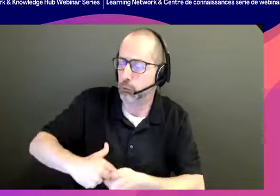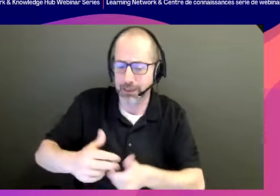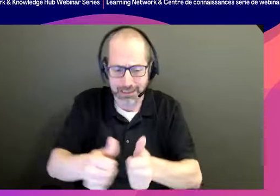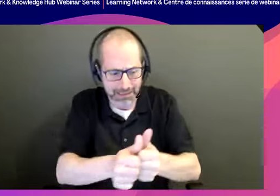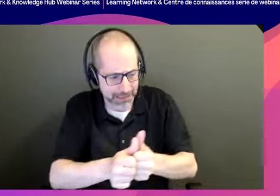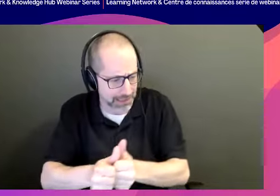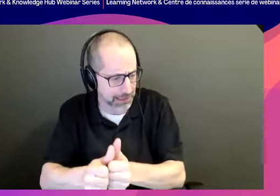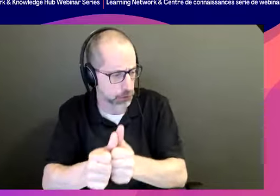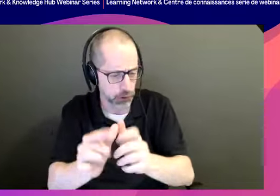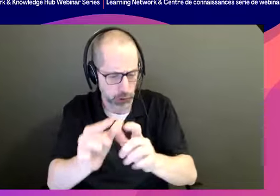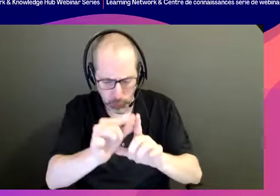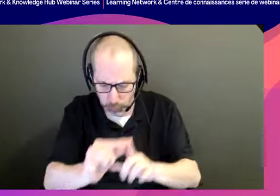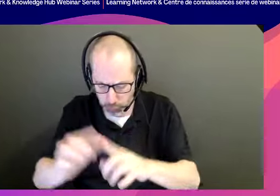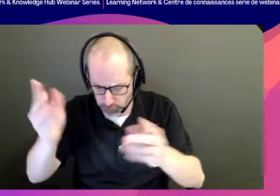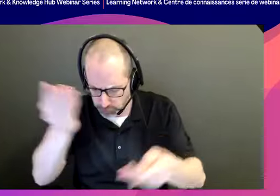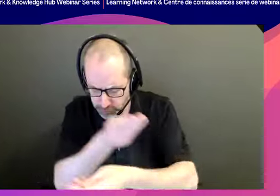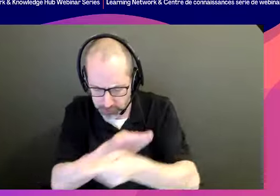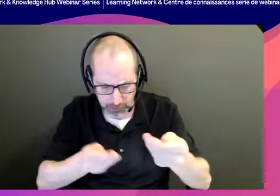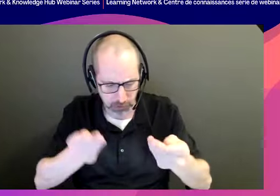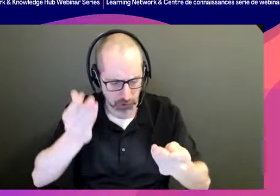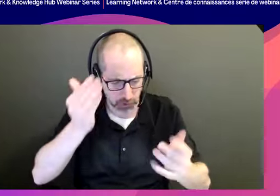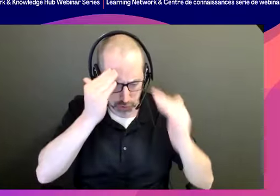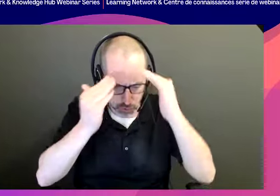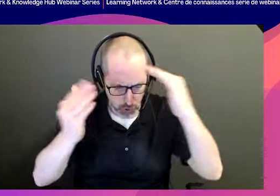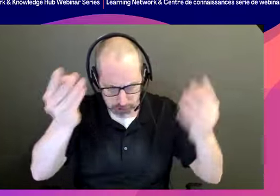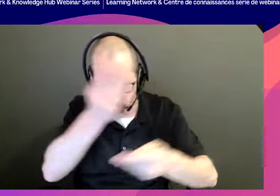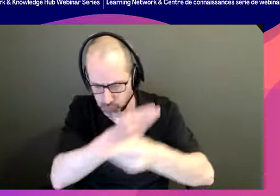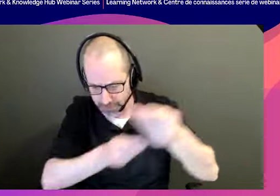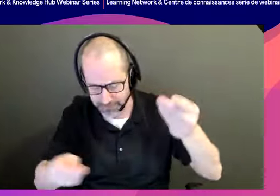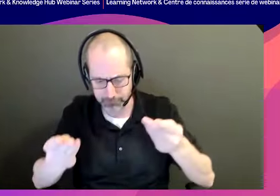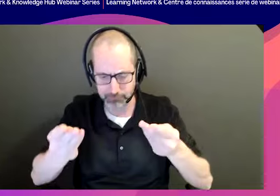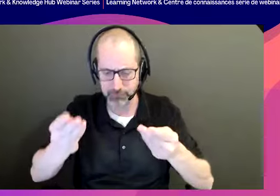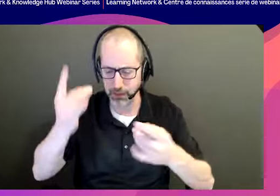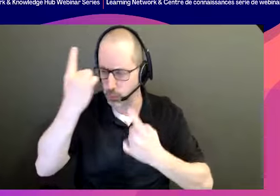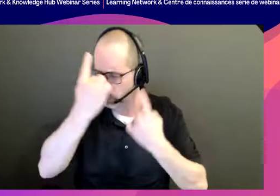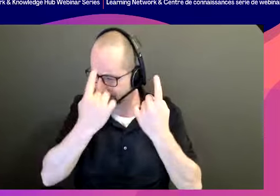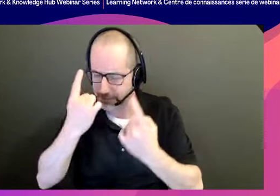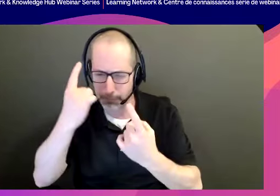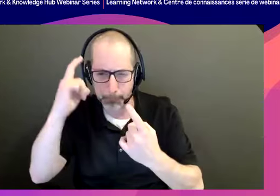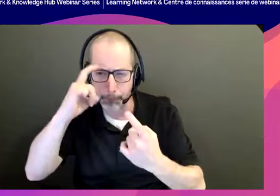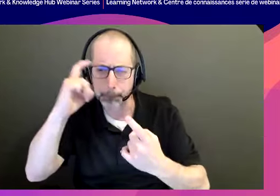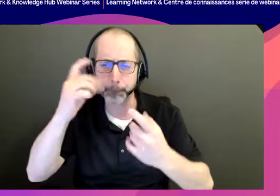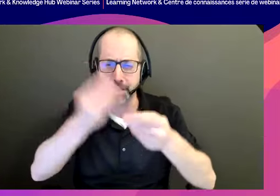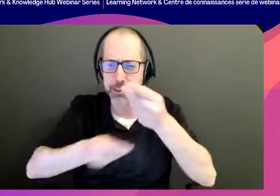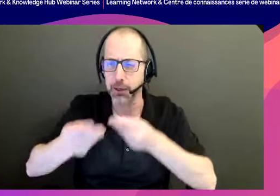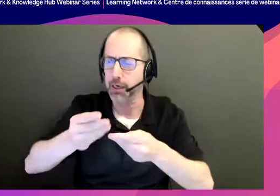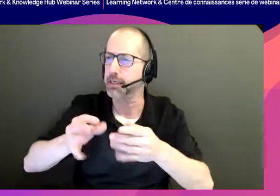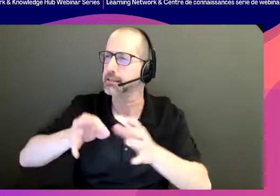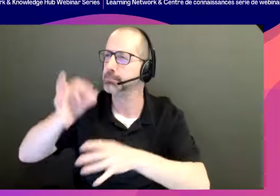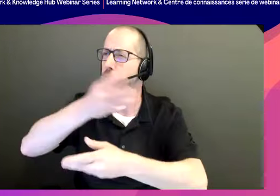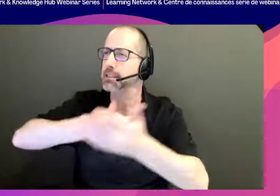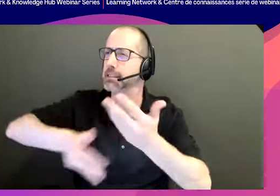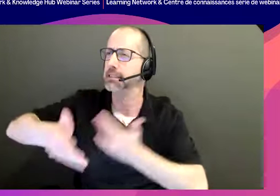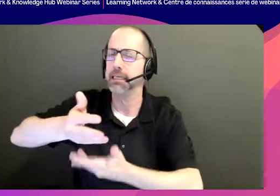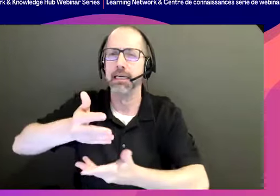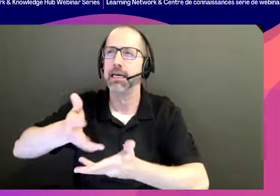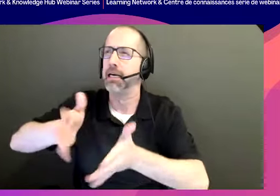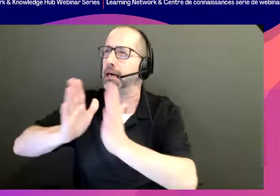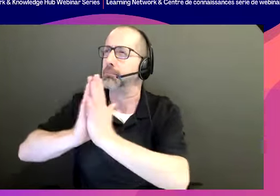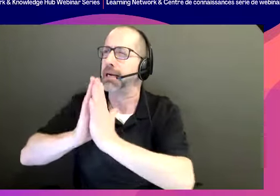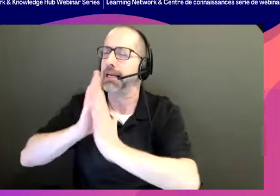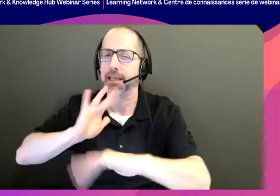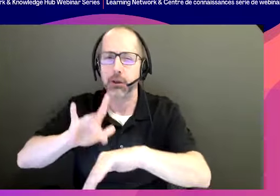sharing knowledge, sharing wisdoms and spirits at this time to create this change. I just pray that you touch each and every one of